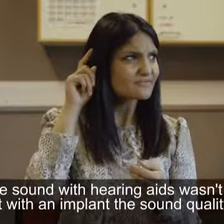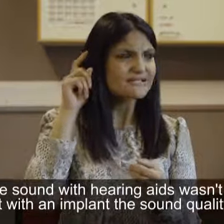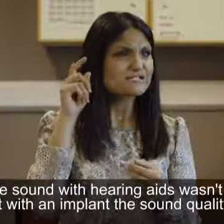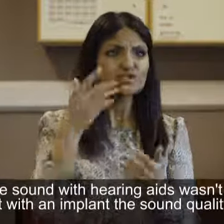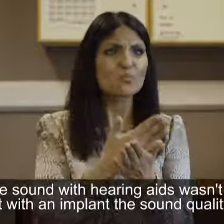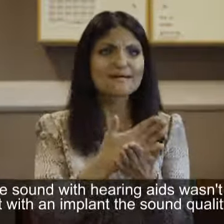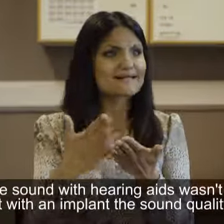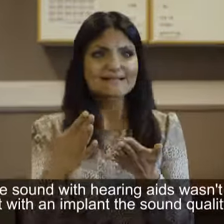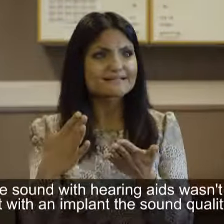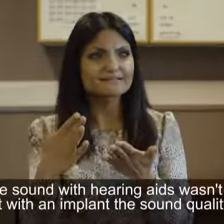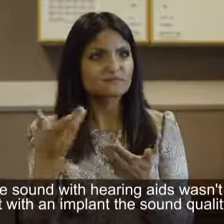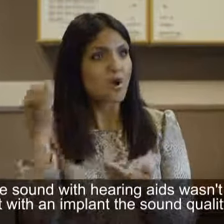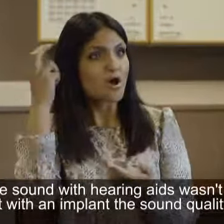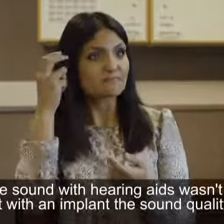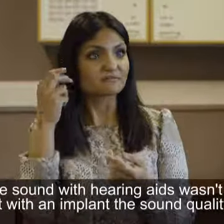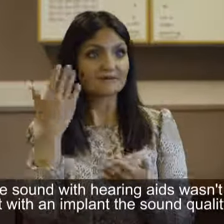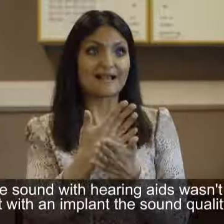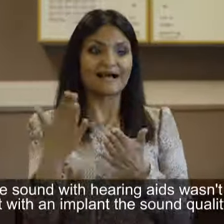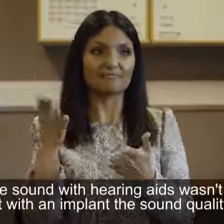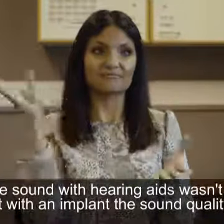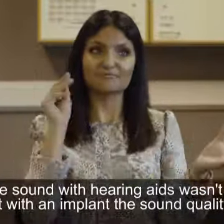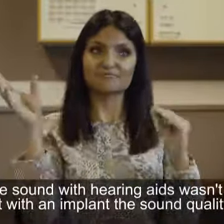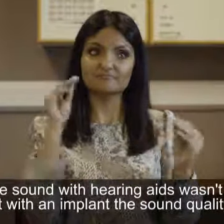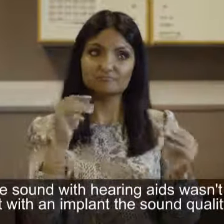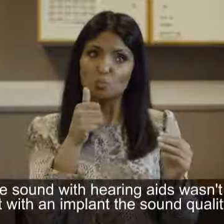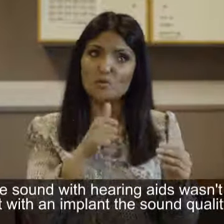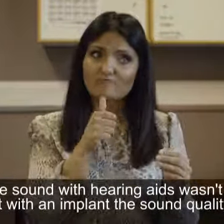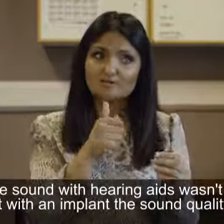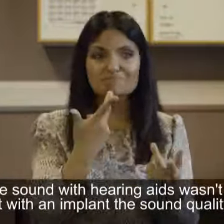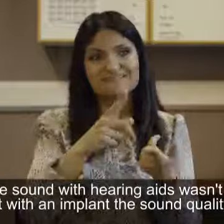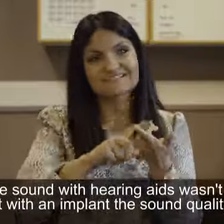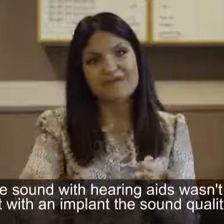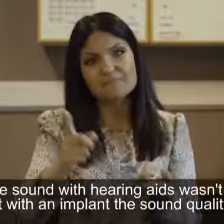The sound with hearing aids wasn't very clear at all, and with an implant the sound quality is much better.